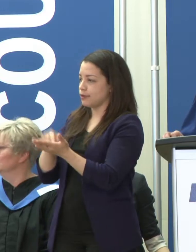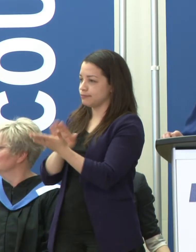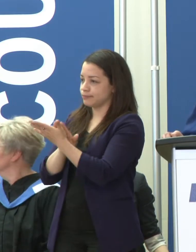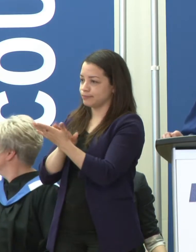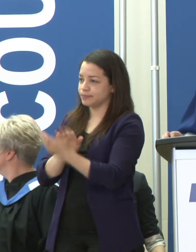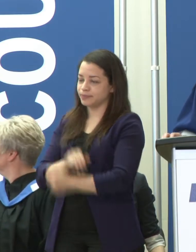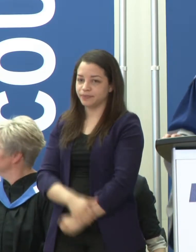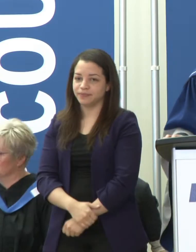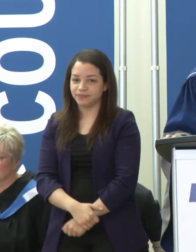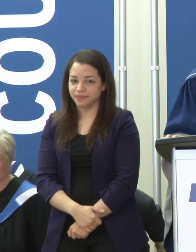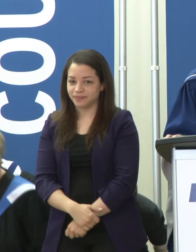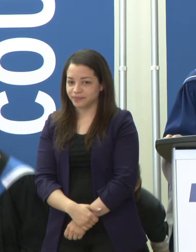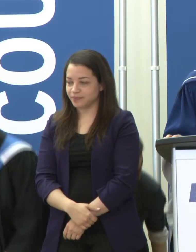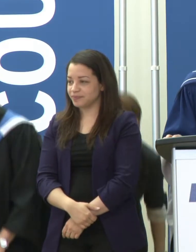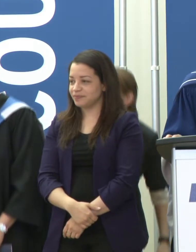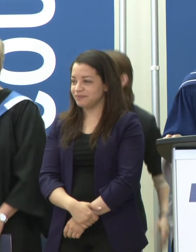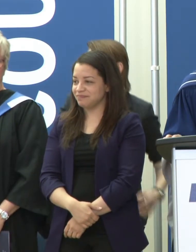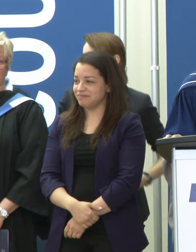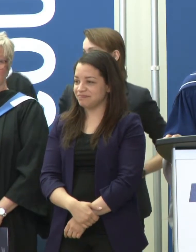recognized?